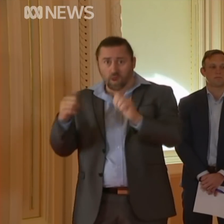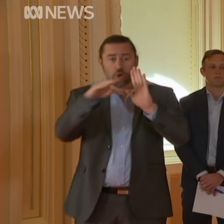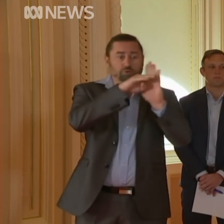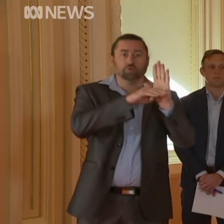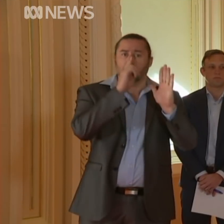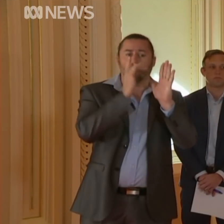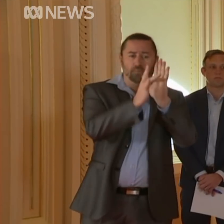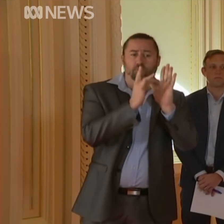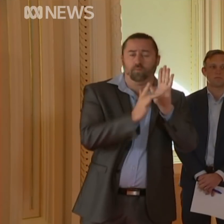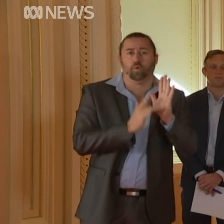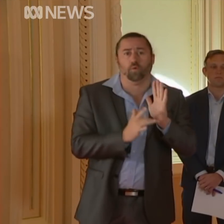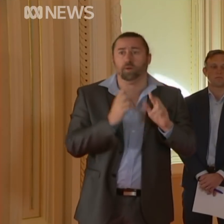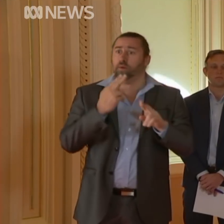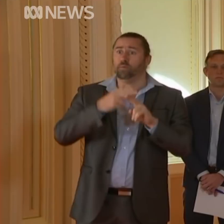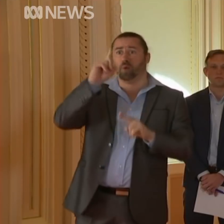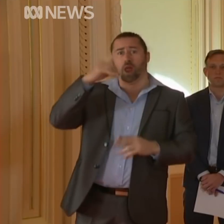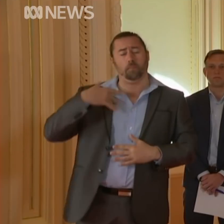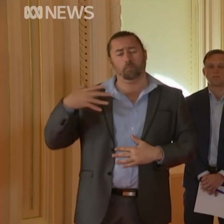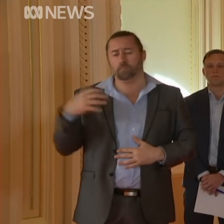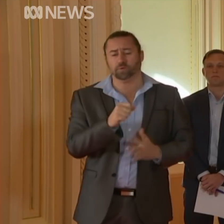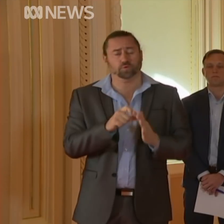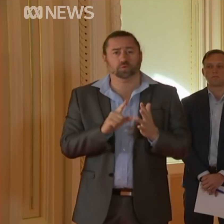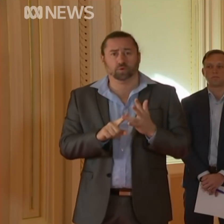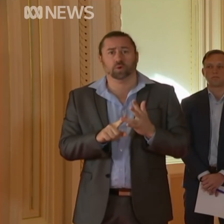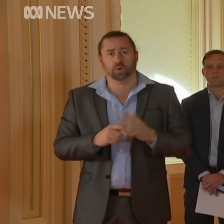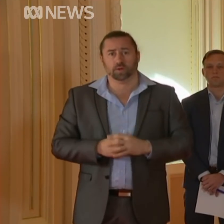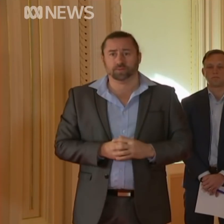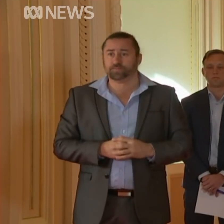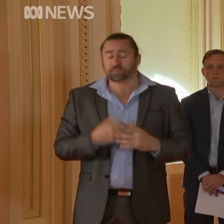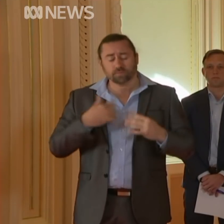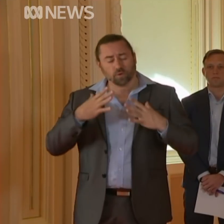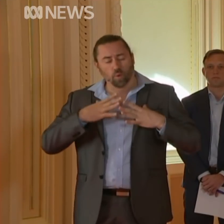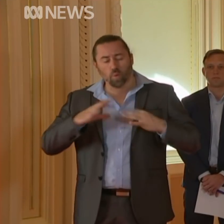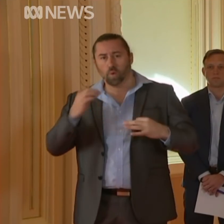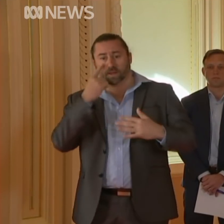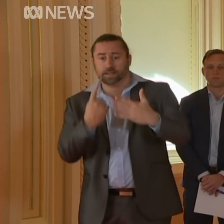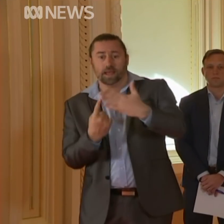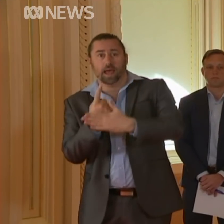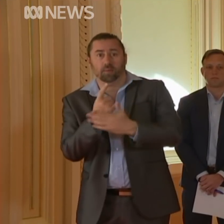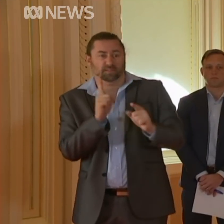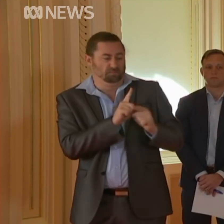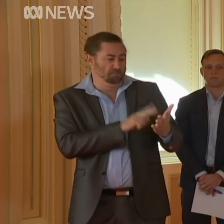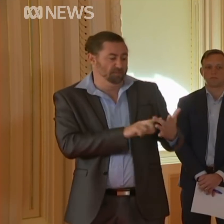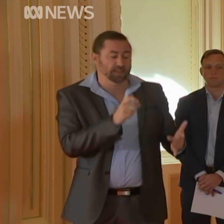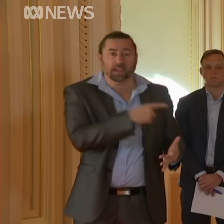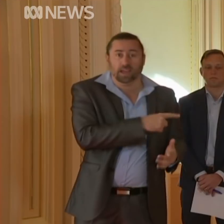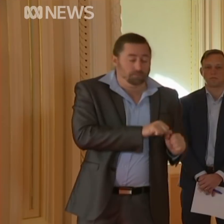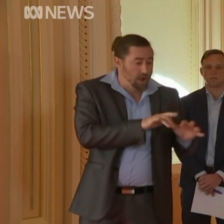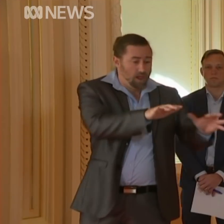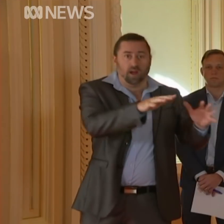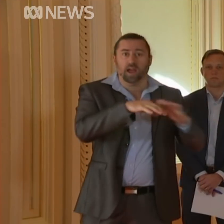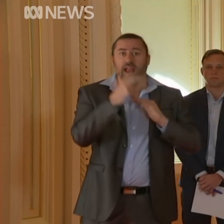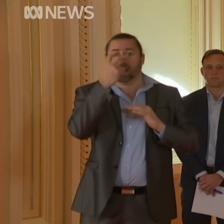those measures in place because the last thing we would want to see is an outbreak at any of